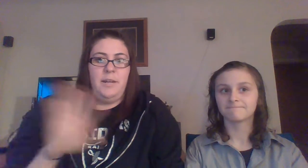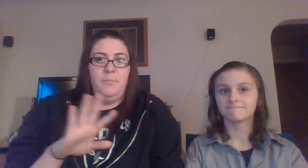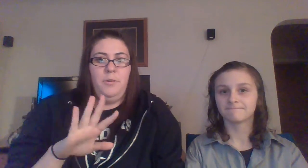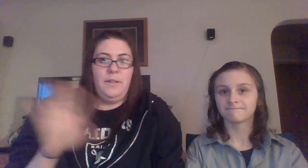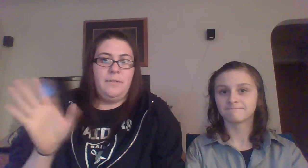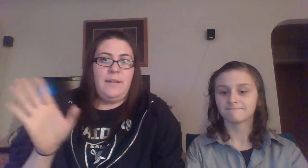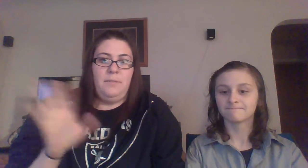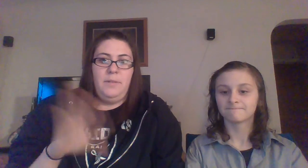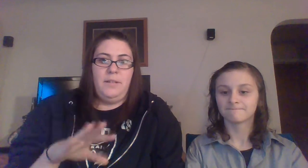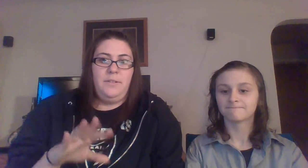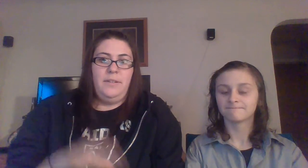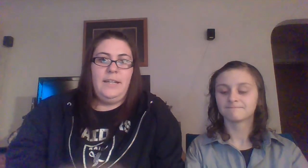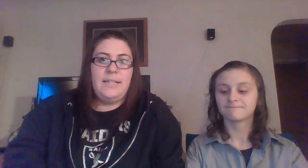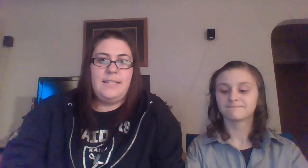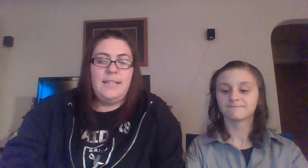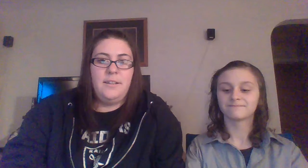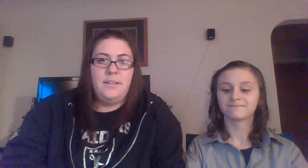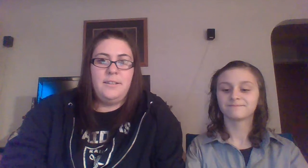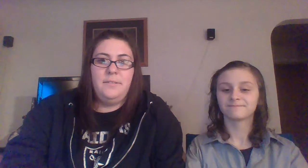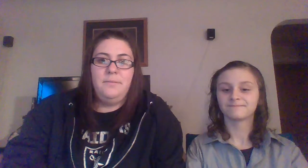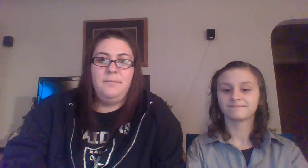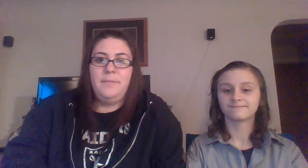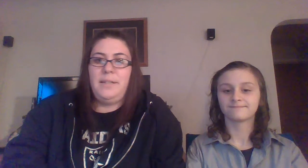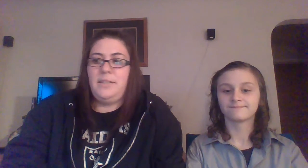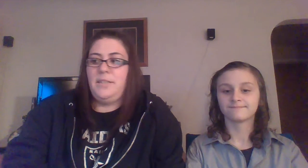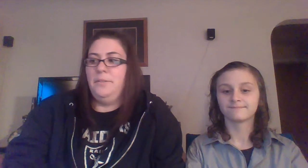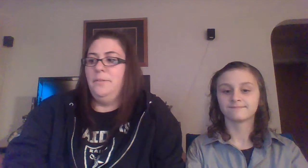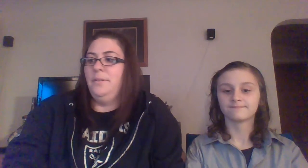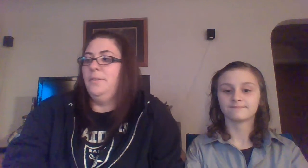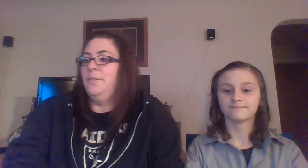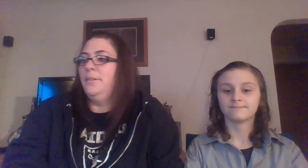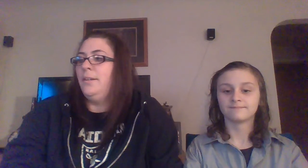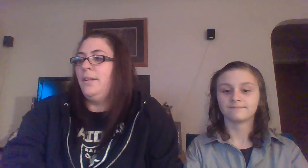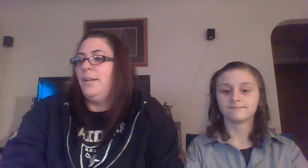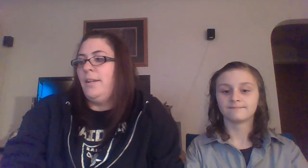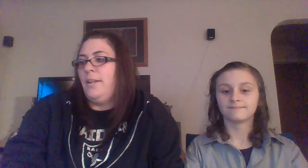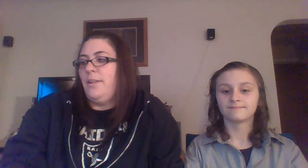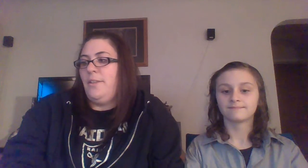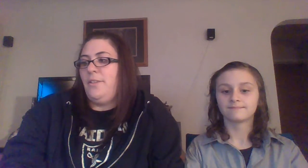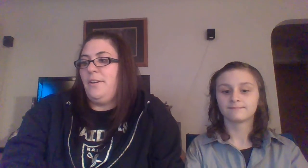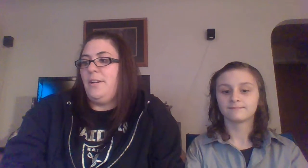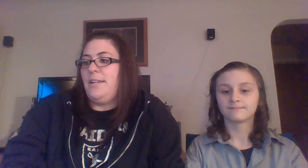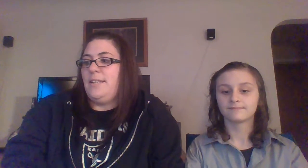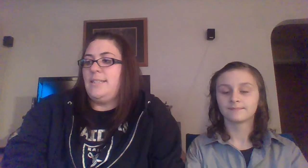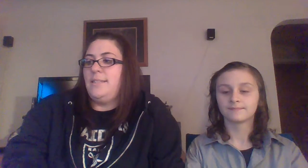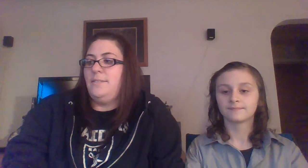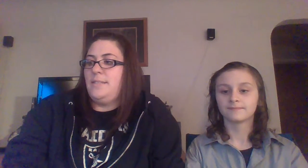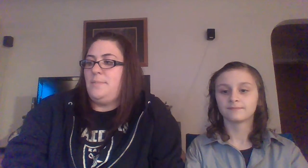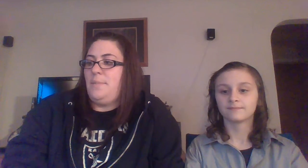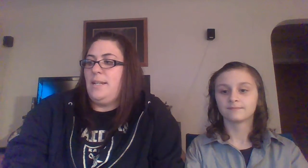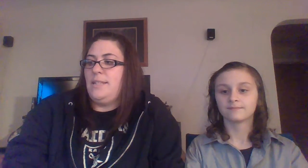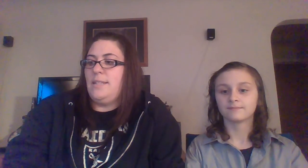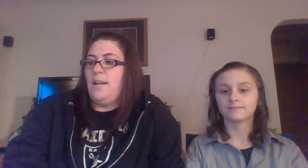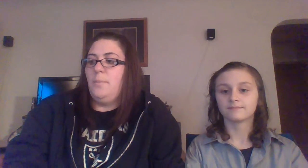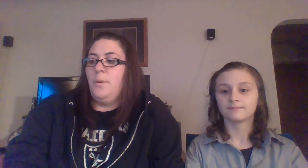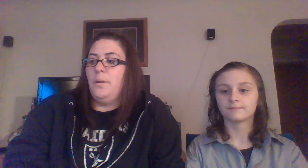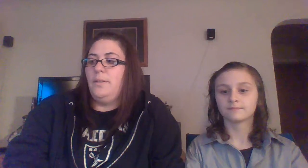not moving around when you're doing it, because that's hard to read too. The third is speed is not important.